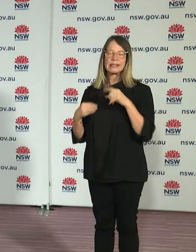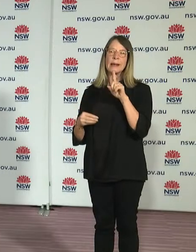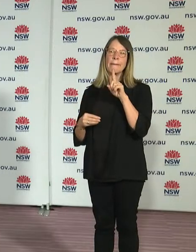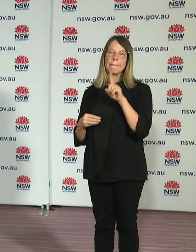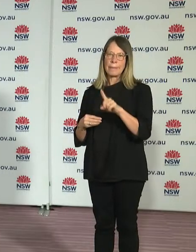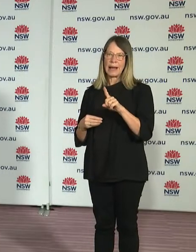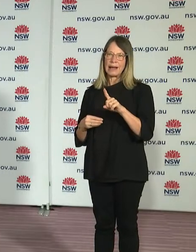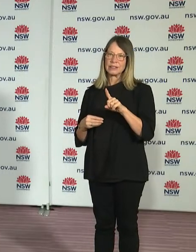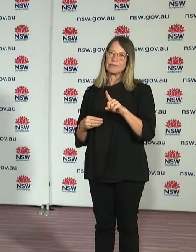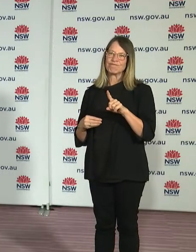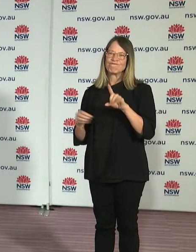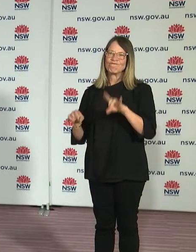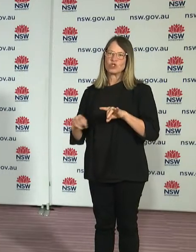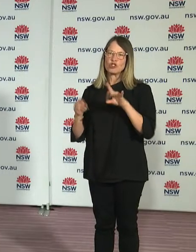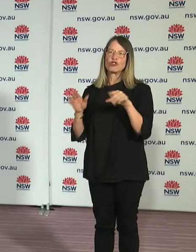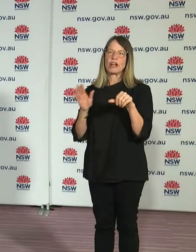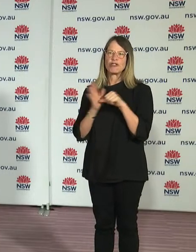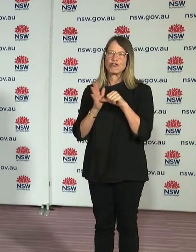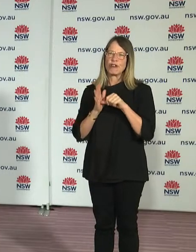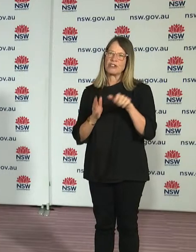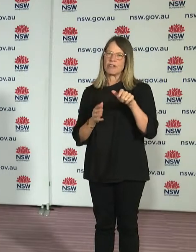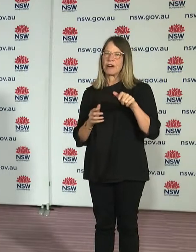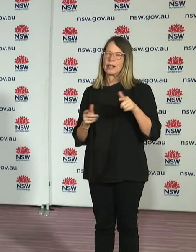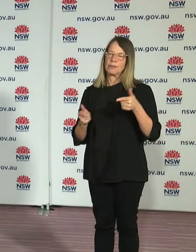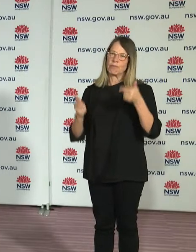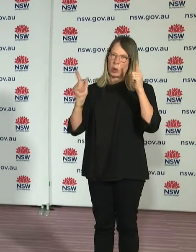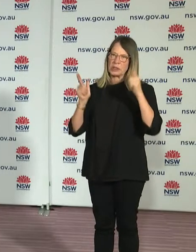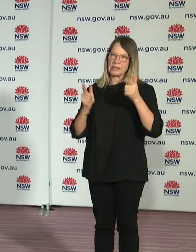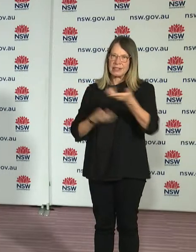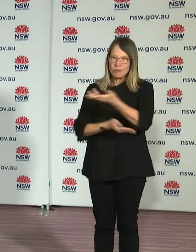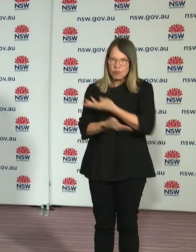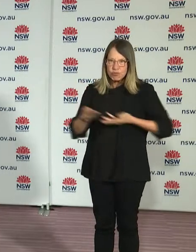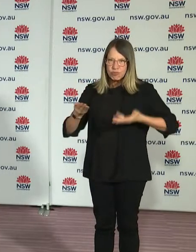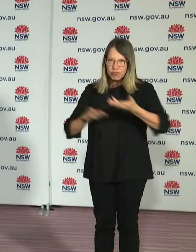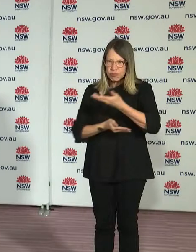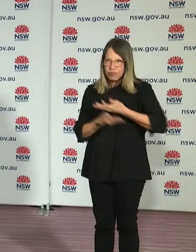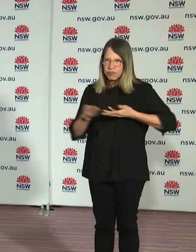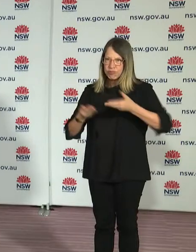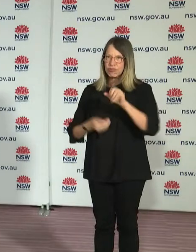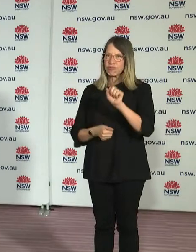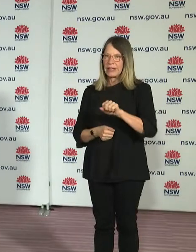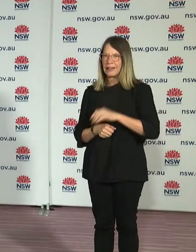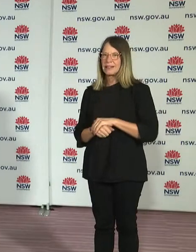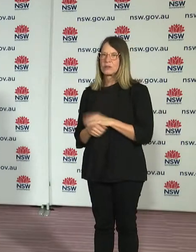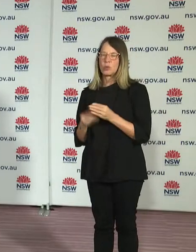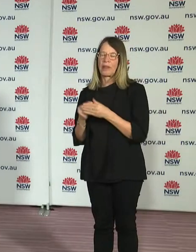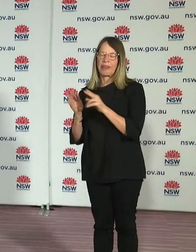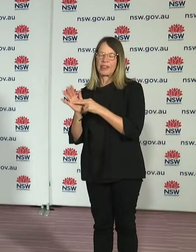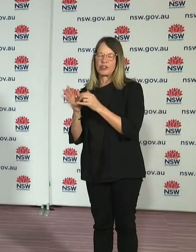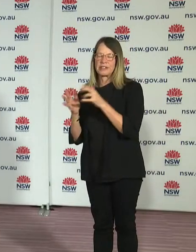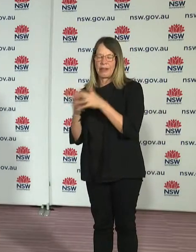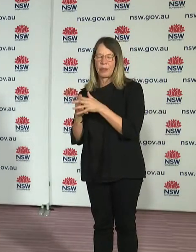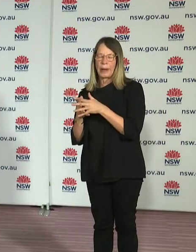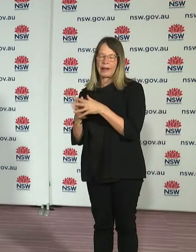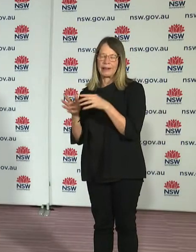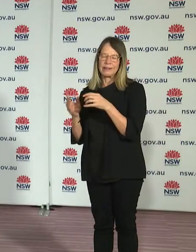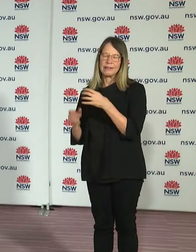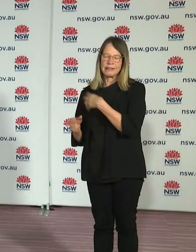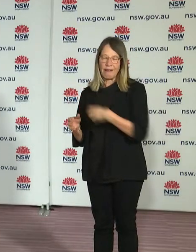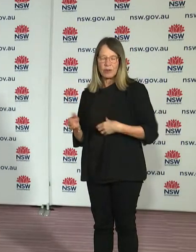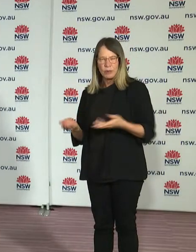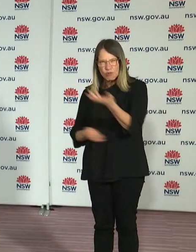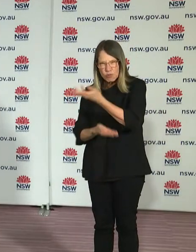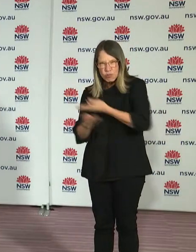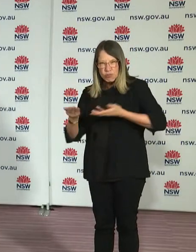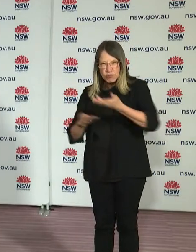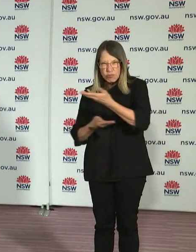And I just want to reiterate that we took a big but important decision to make sure that we allowed our small business grants and disaster payments to